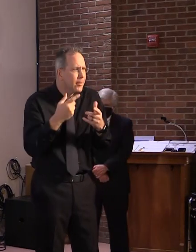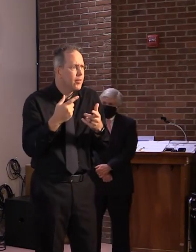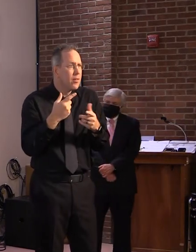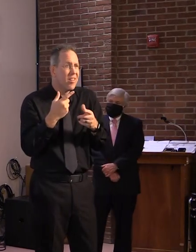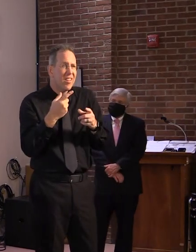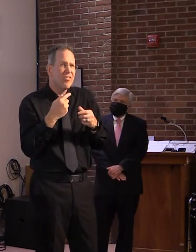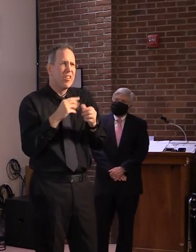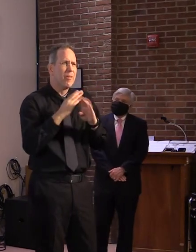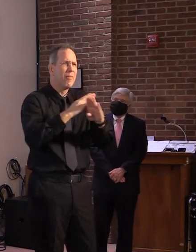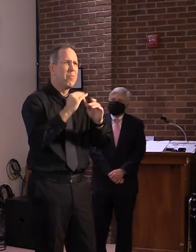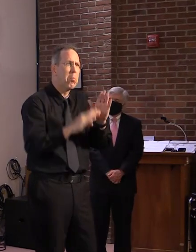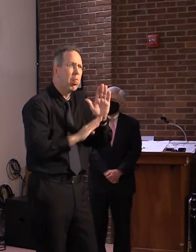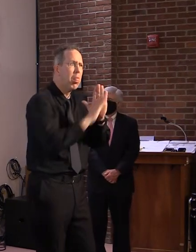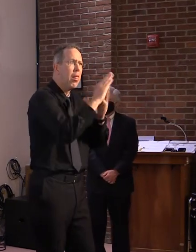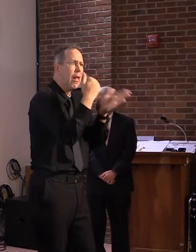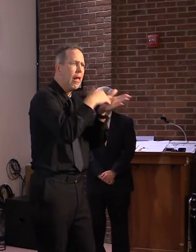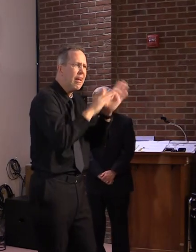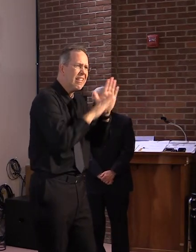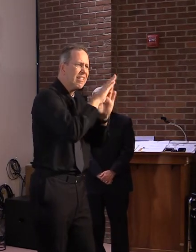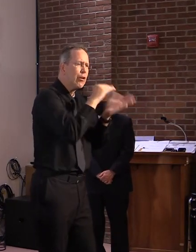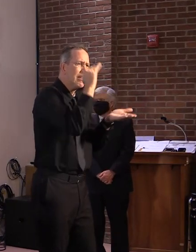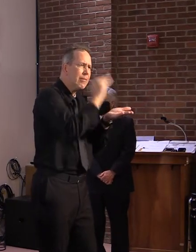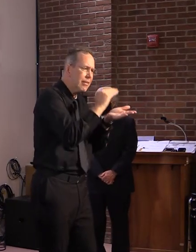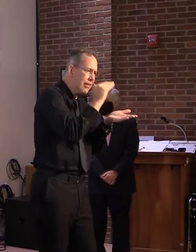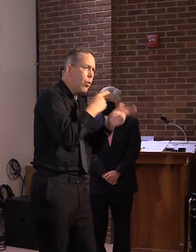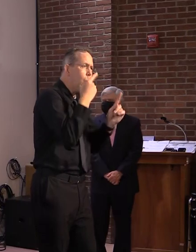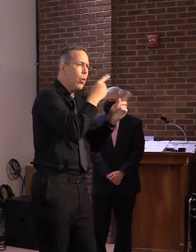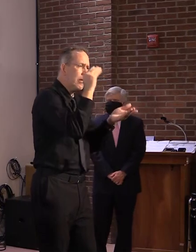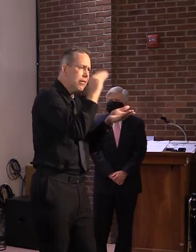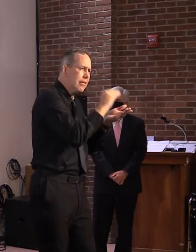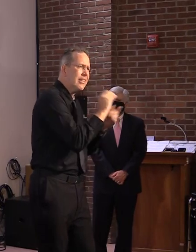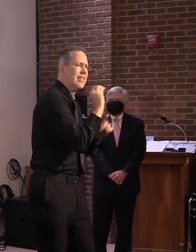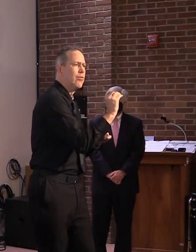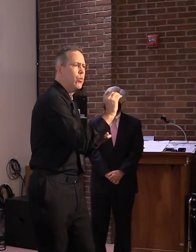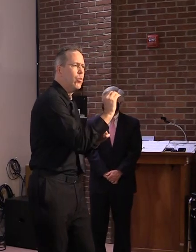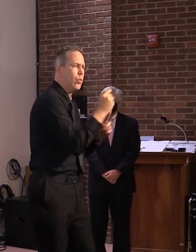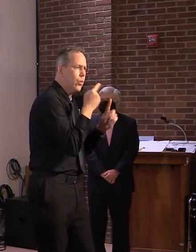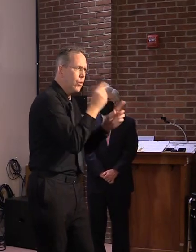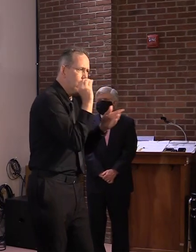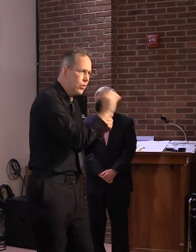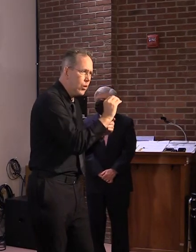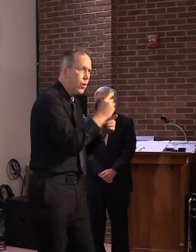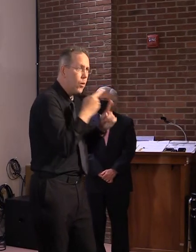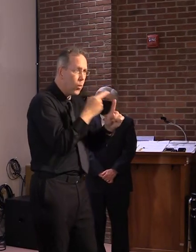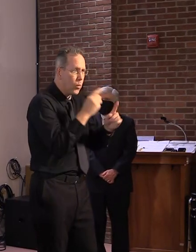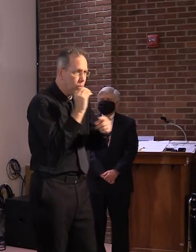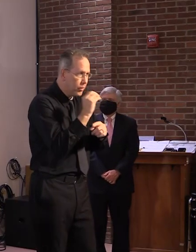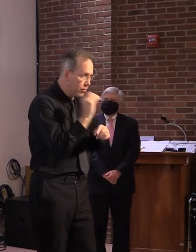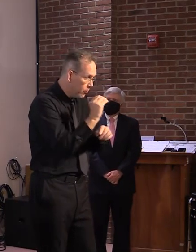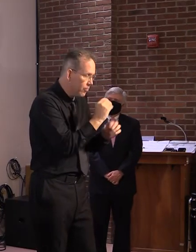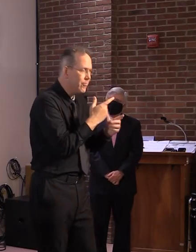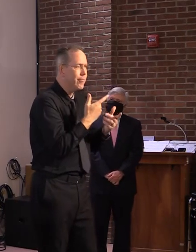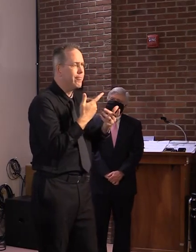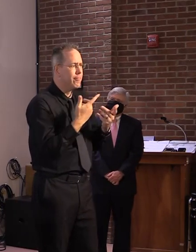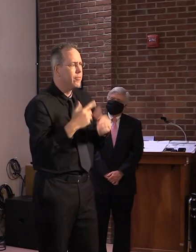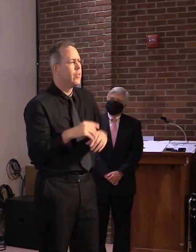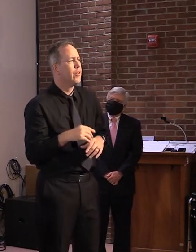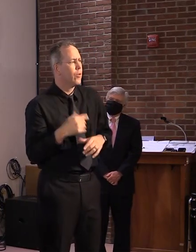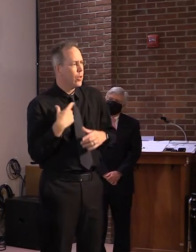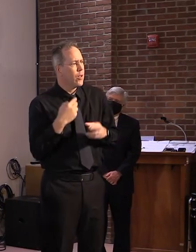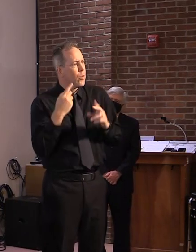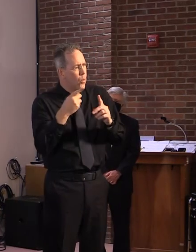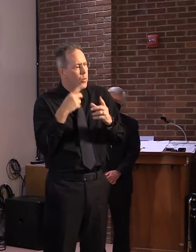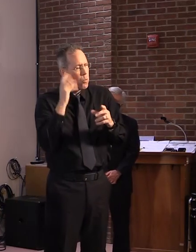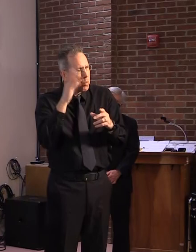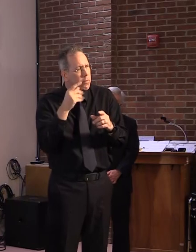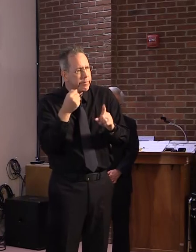so good, Friday, Saturday, Sunday test results. And that's why we're testing in both Burlington and Winooski each day